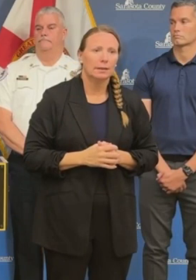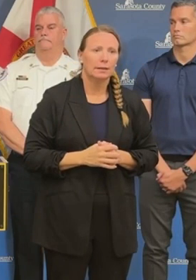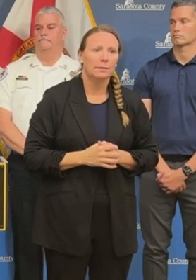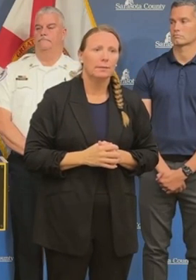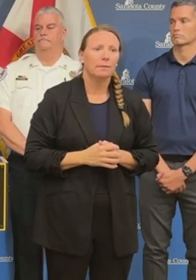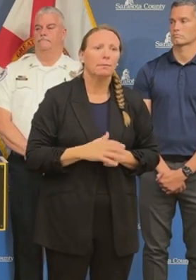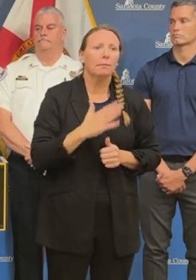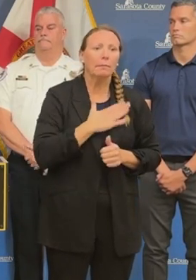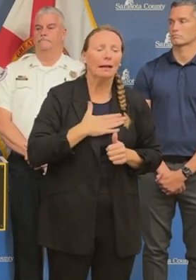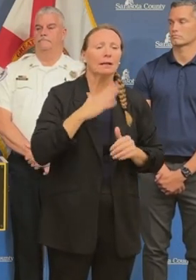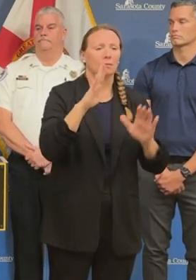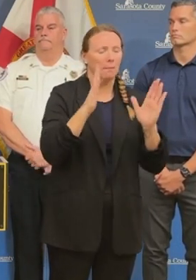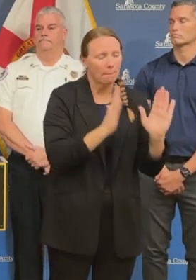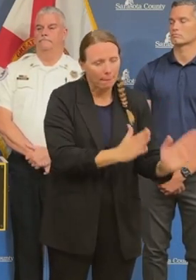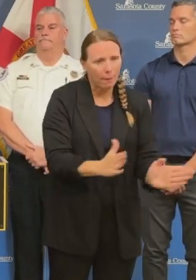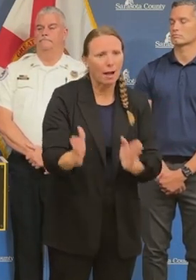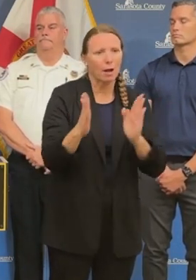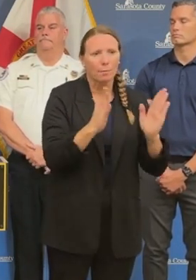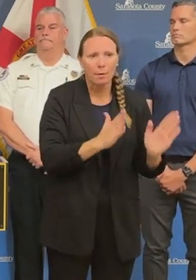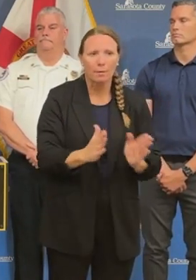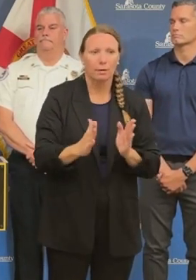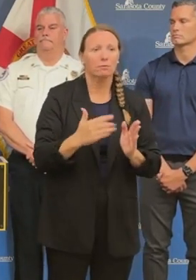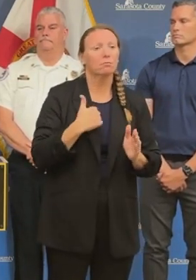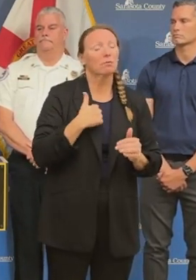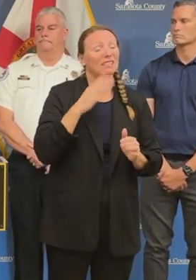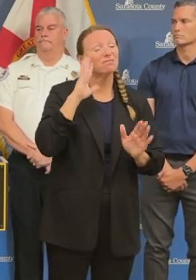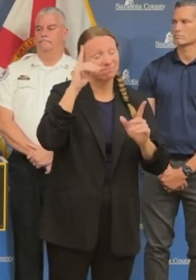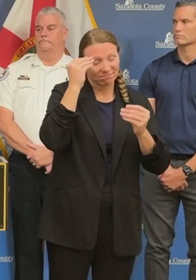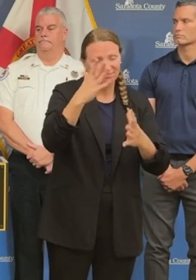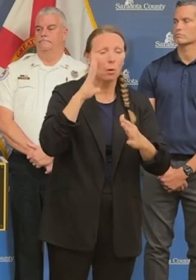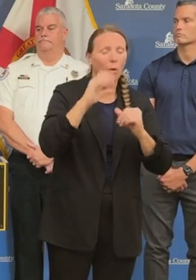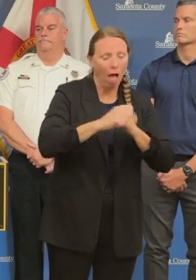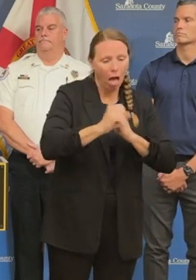be prepared. Extensive power outages, they will get things up as